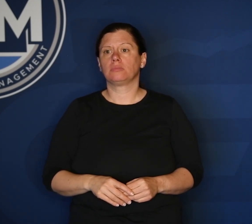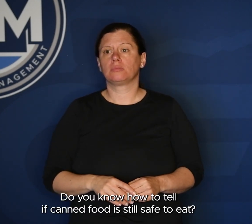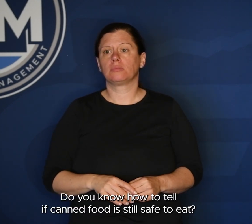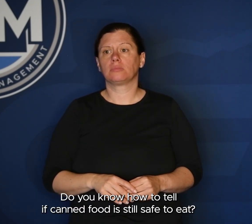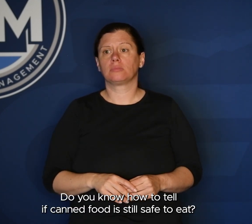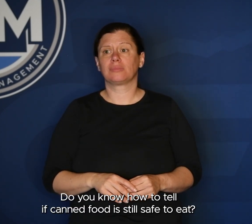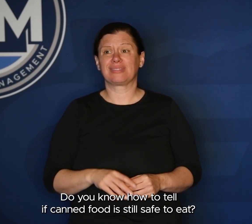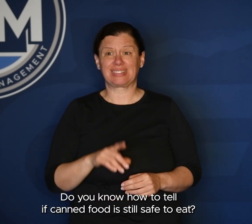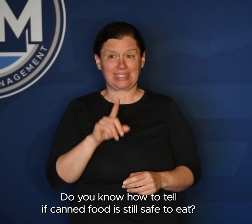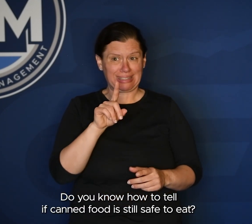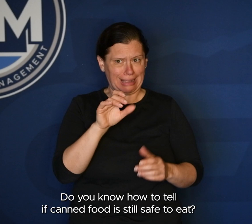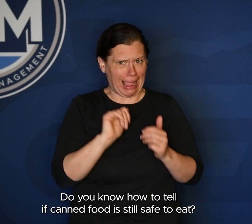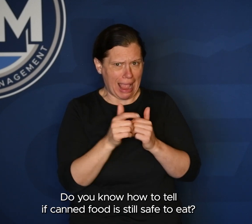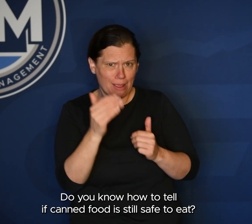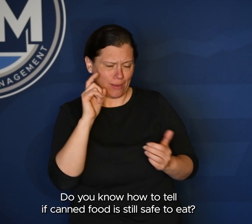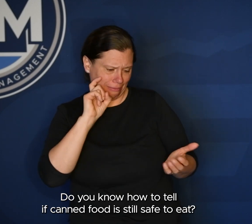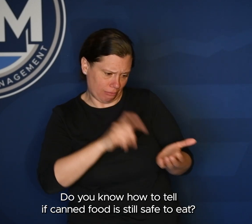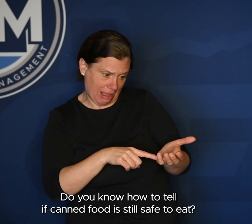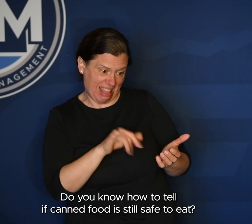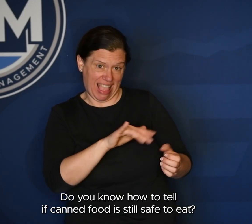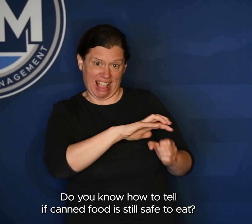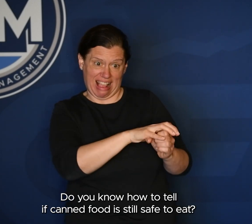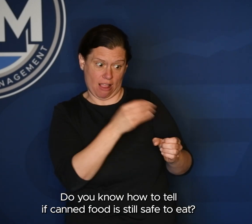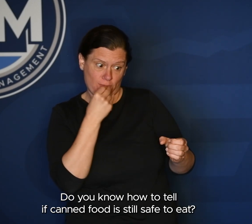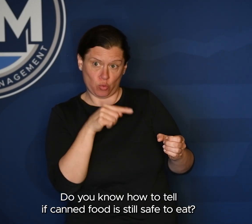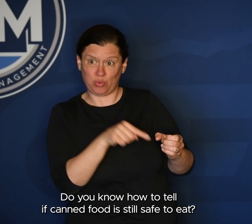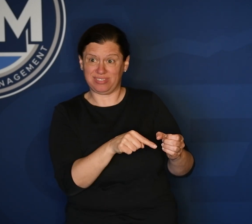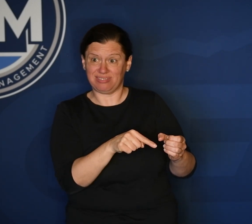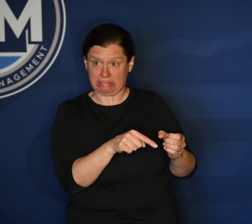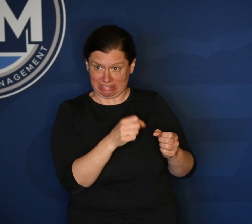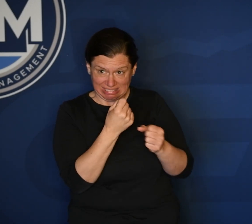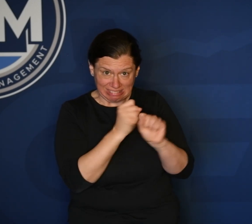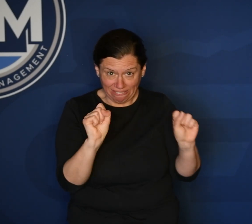Do you know how to tell if canned food is still safe to eat?